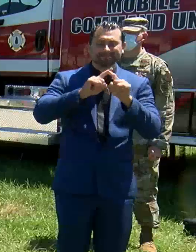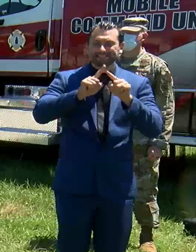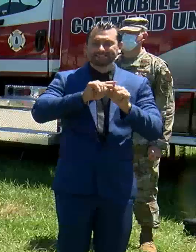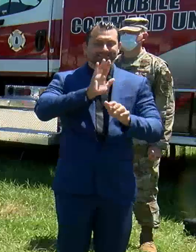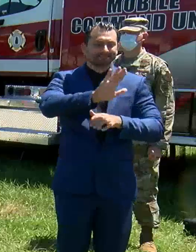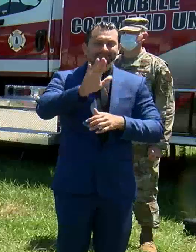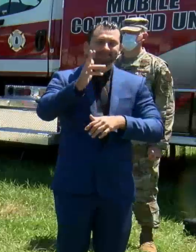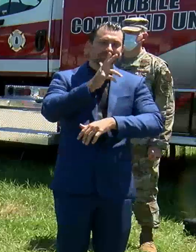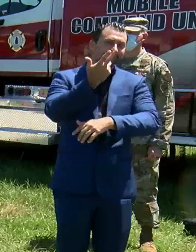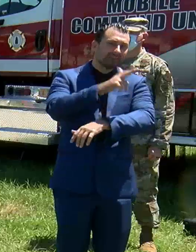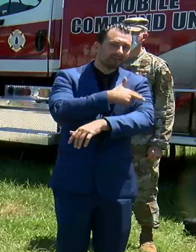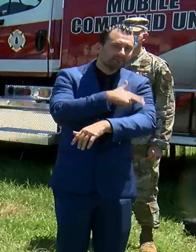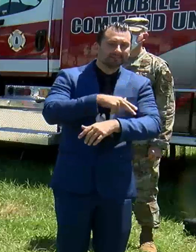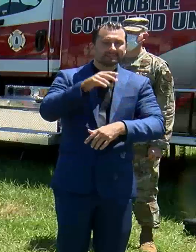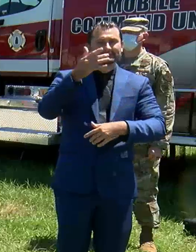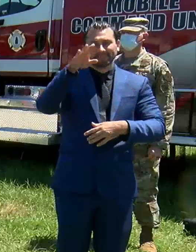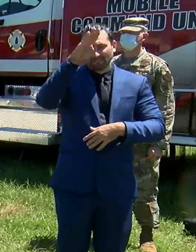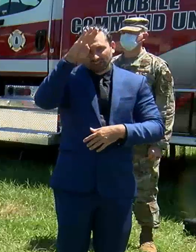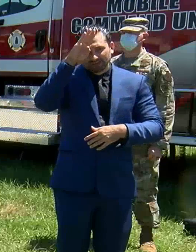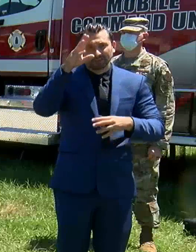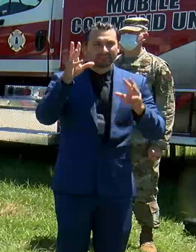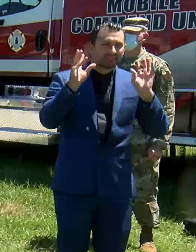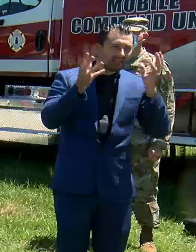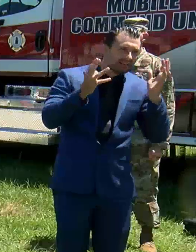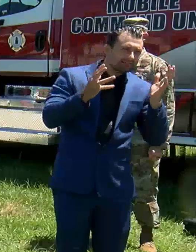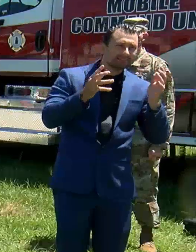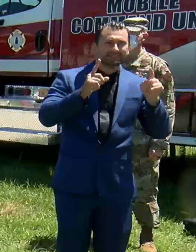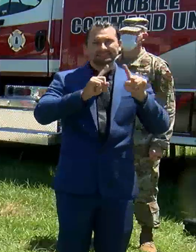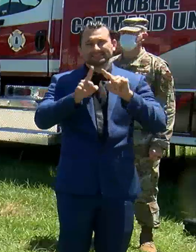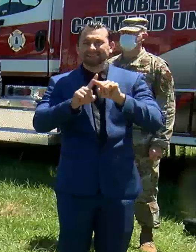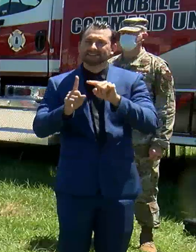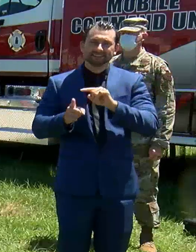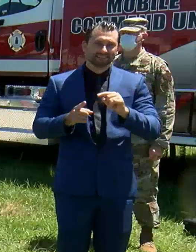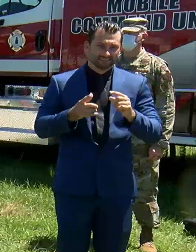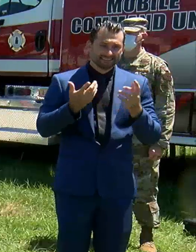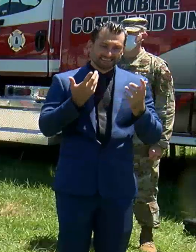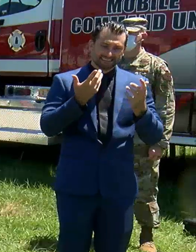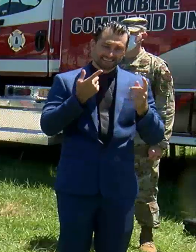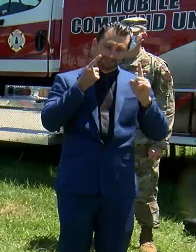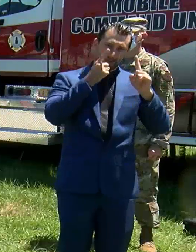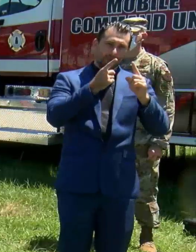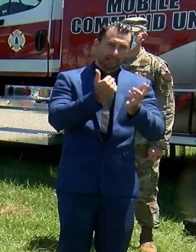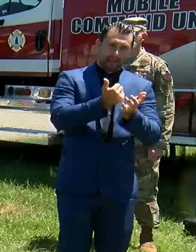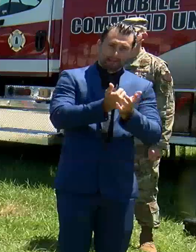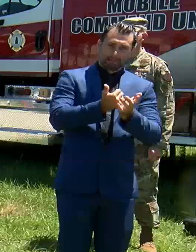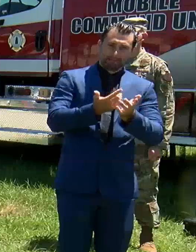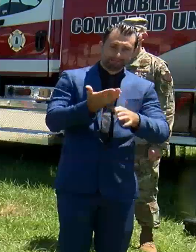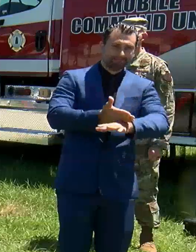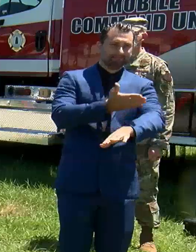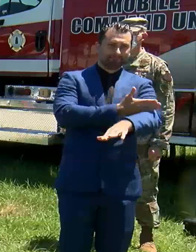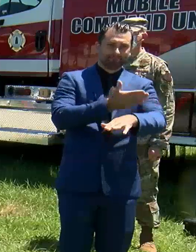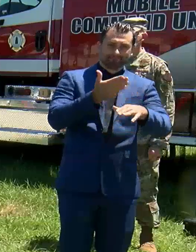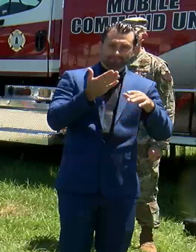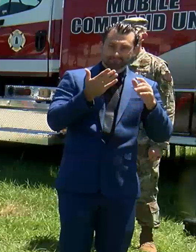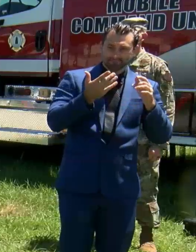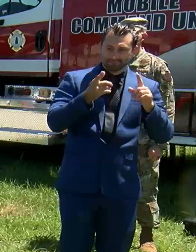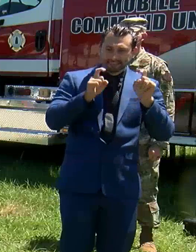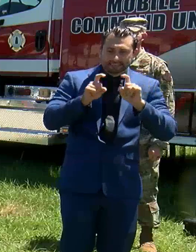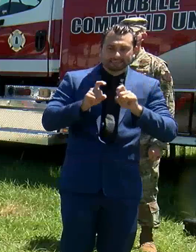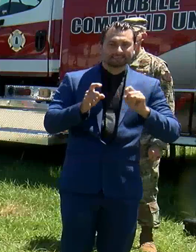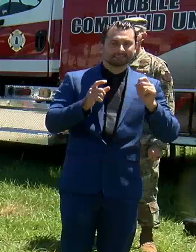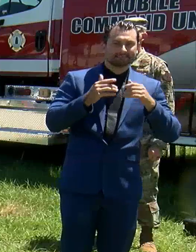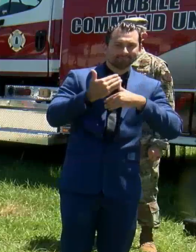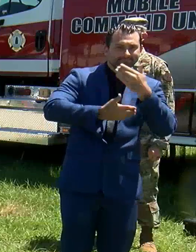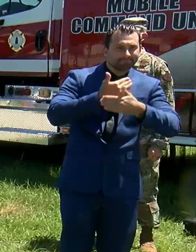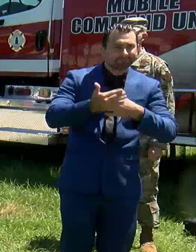county staff on getting this up and running. This really is a joint site between those two counties, and so I really appreciate their efforts.